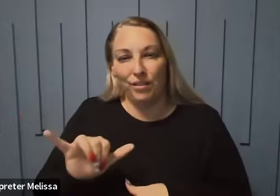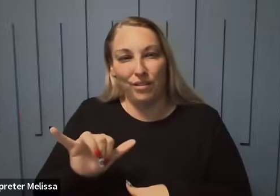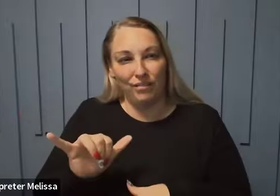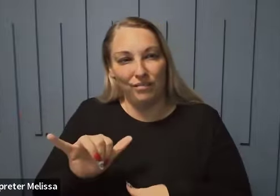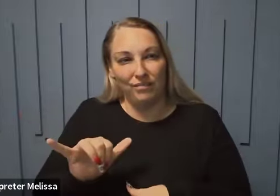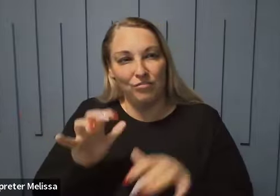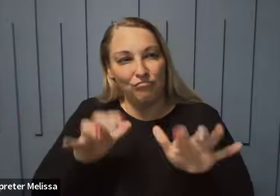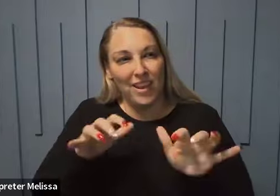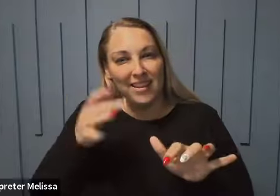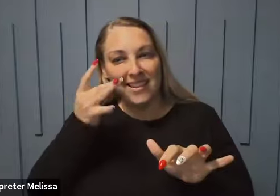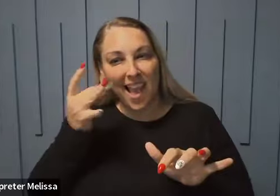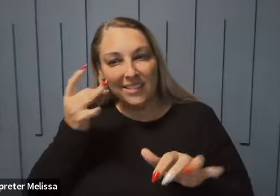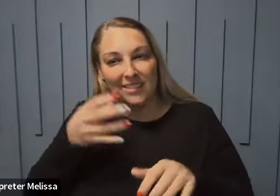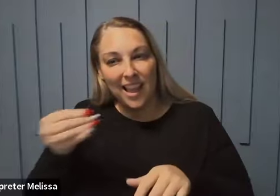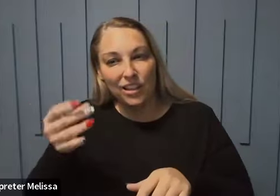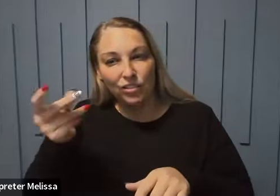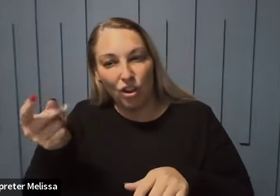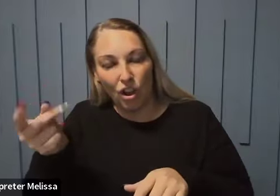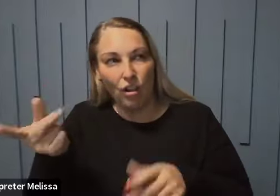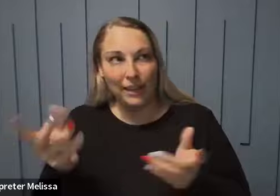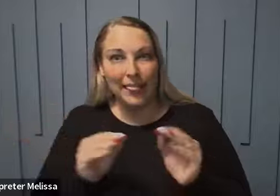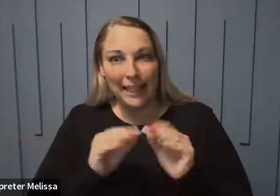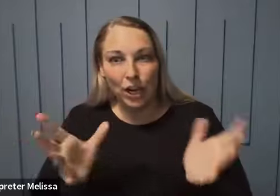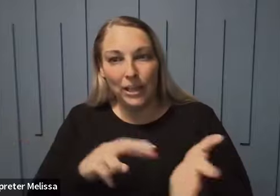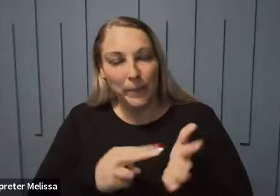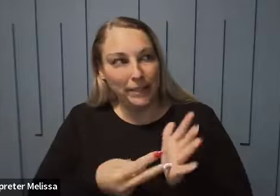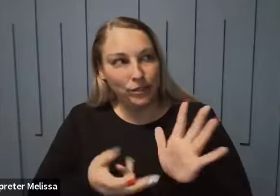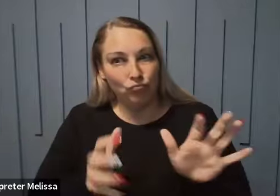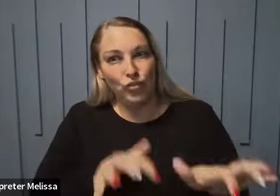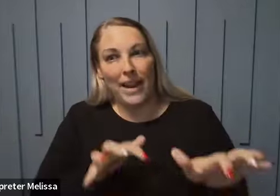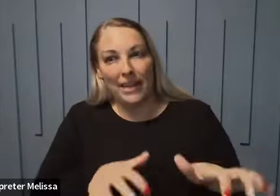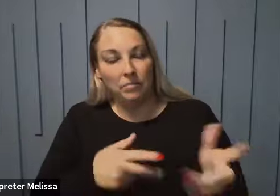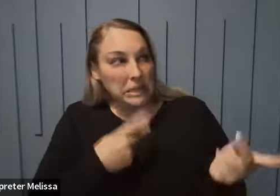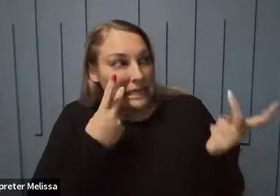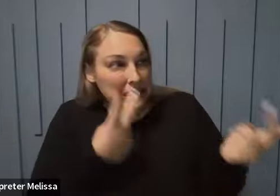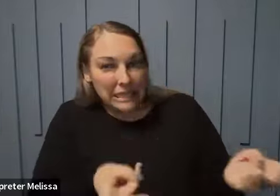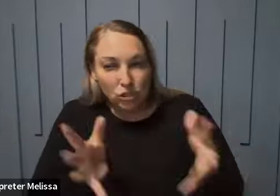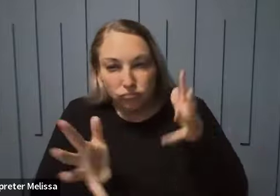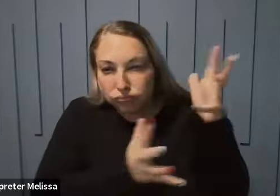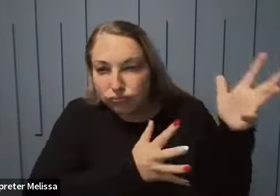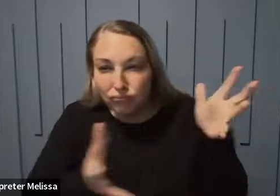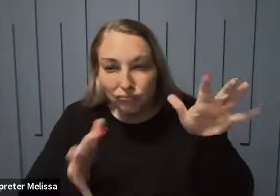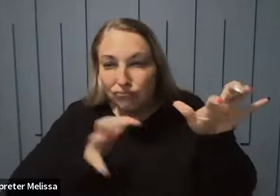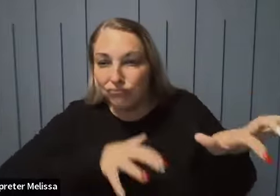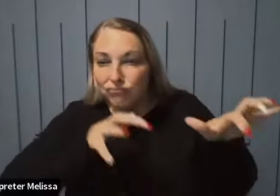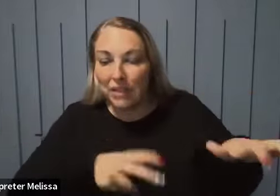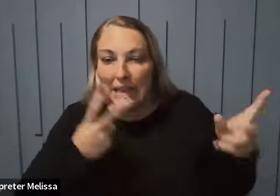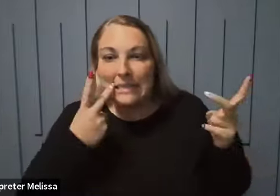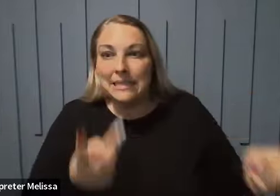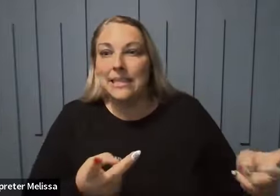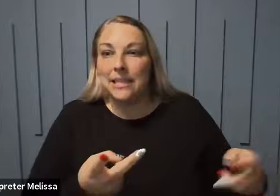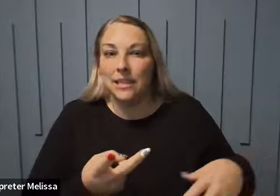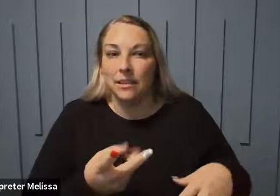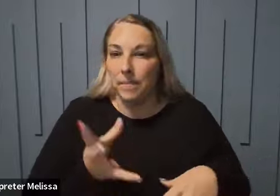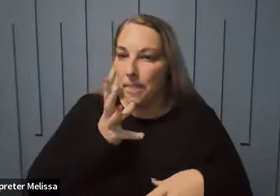oh, it's raining cats and dogs. My mom clearly is saying, like, it is really raining out here because I see the trees blowing and it's a little bit of